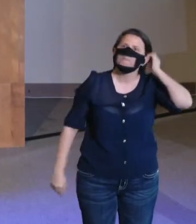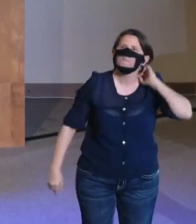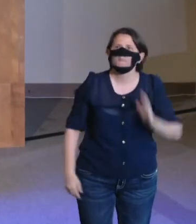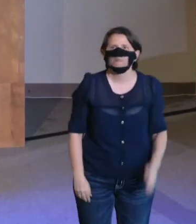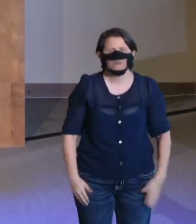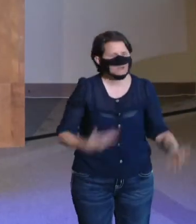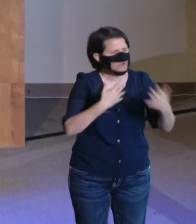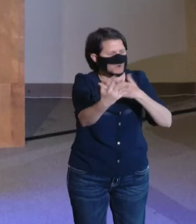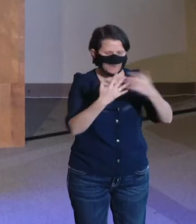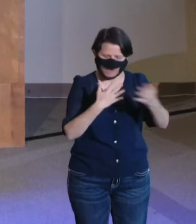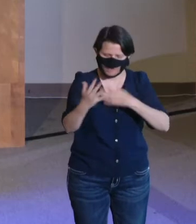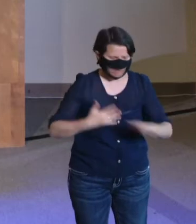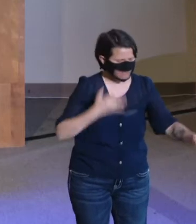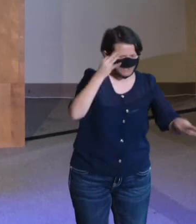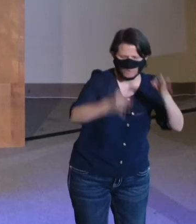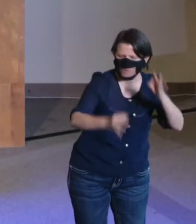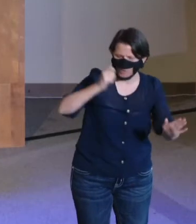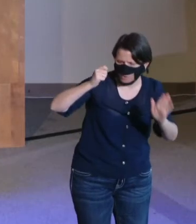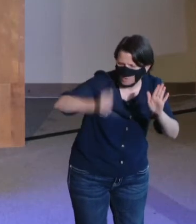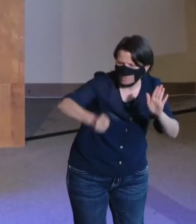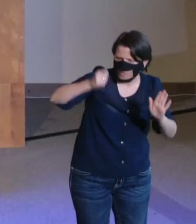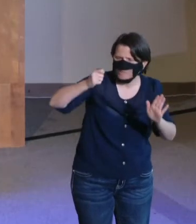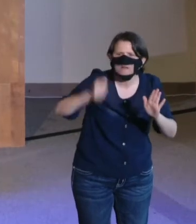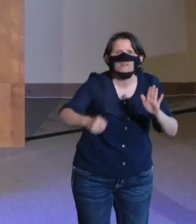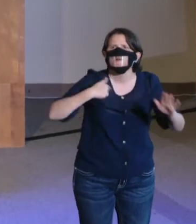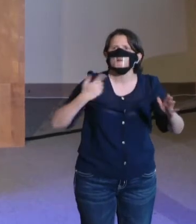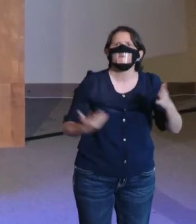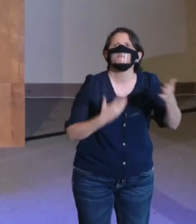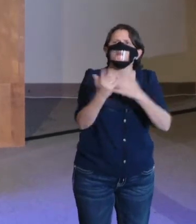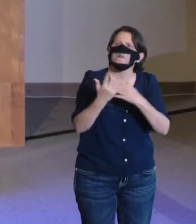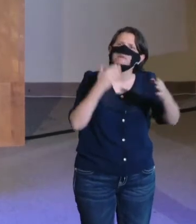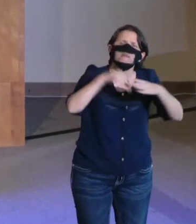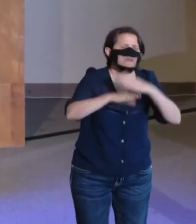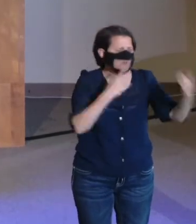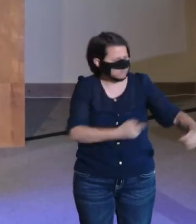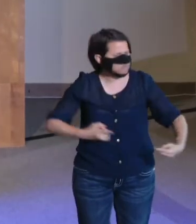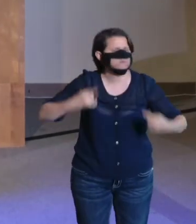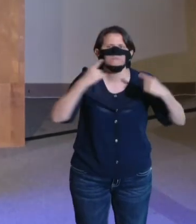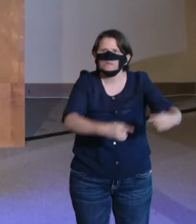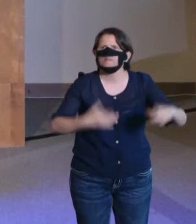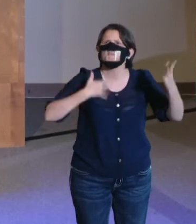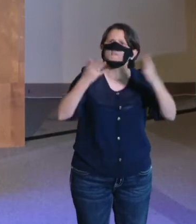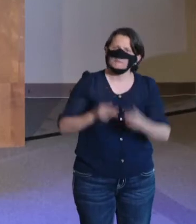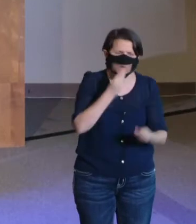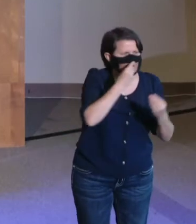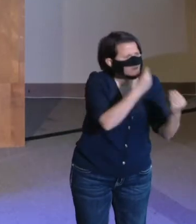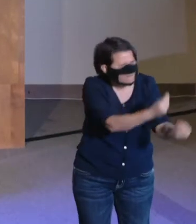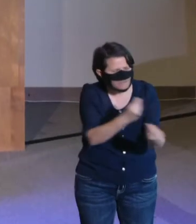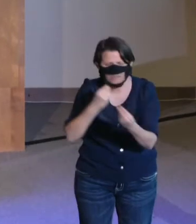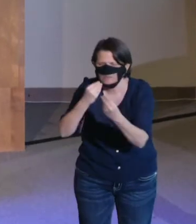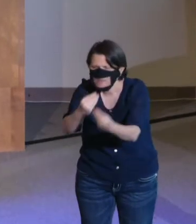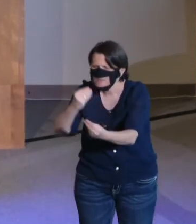Whether it's in the courtroom, fighting in the boardroom, trying to feed your